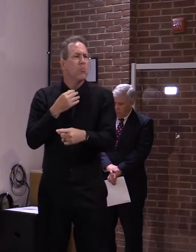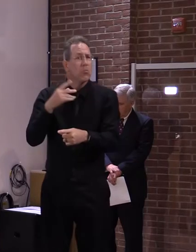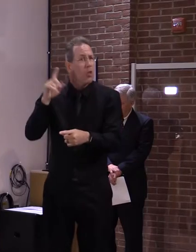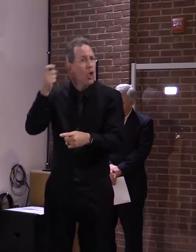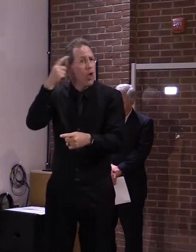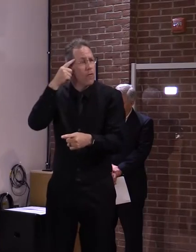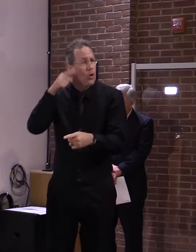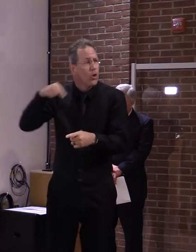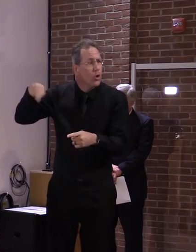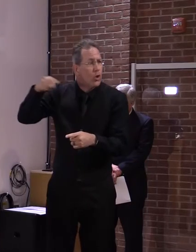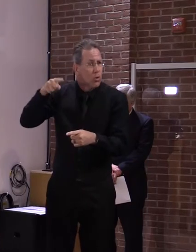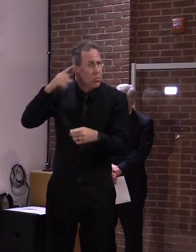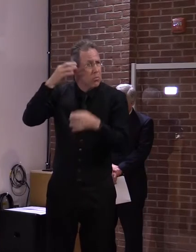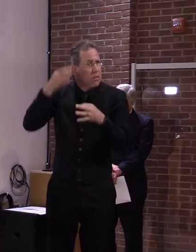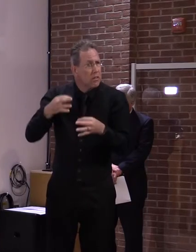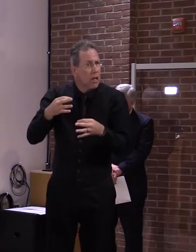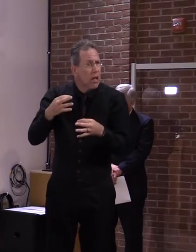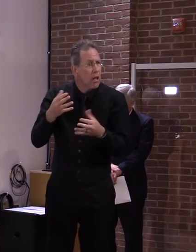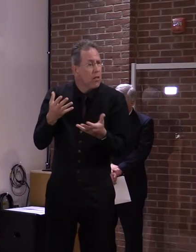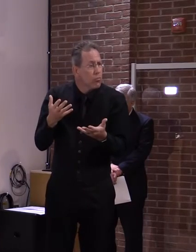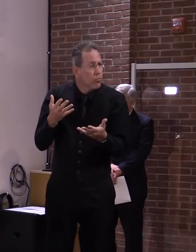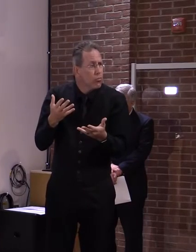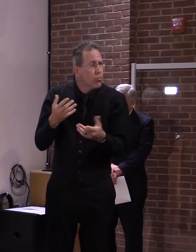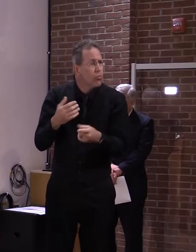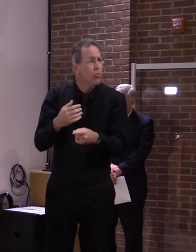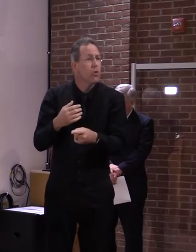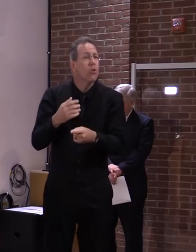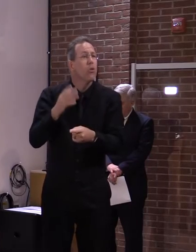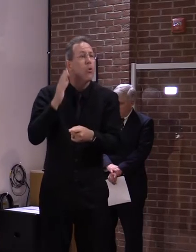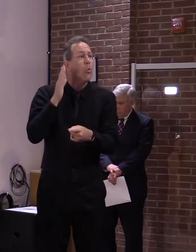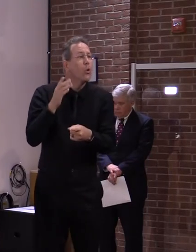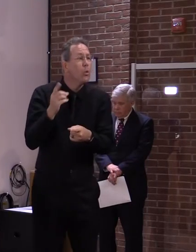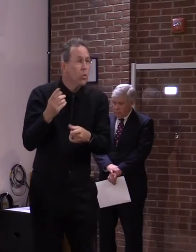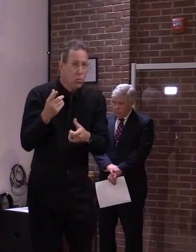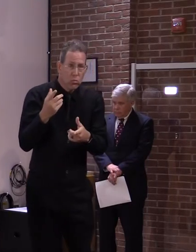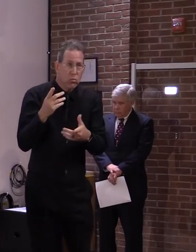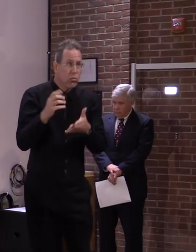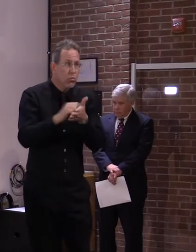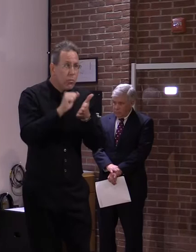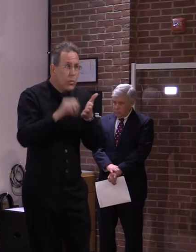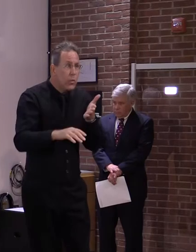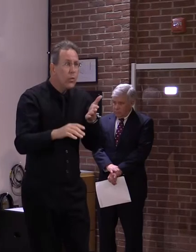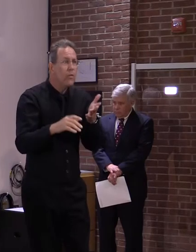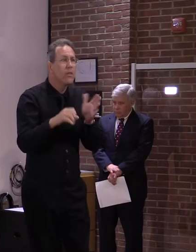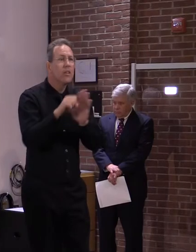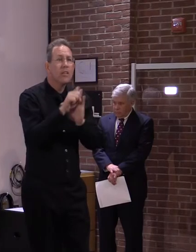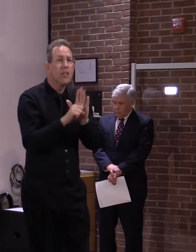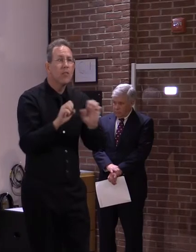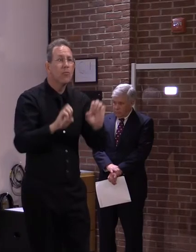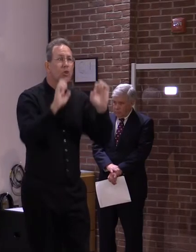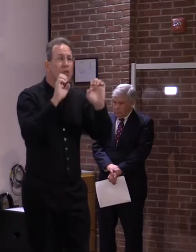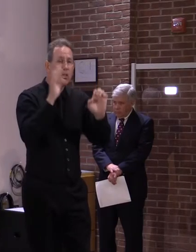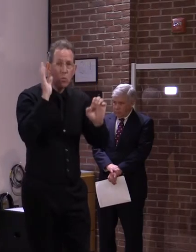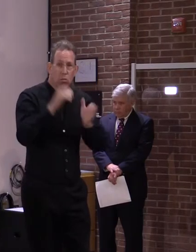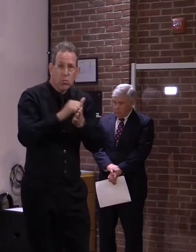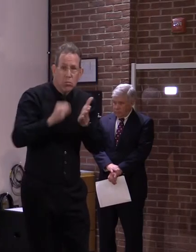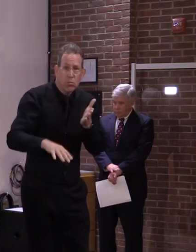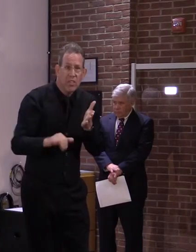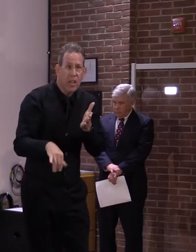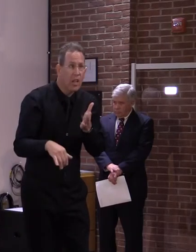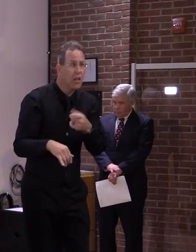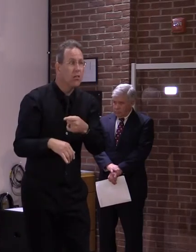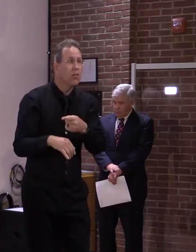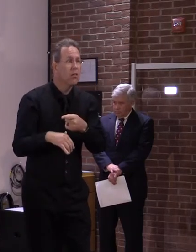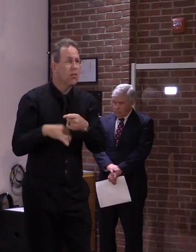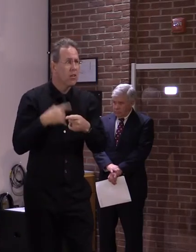certain over whether you will be rescinding the state of emergency when COVID restrictions are lifted? I wasn't entirely clear on